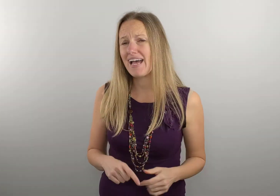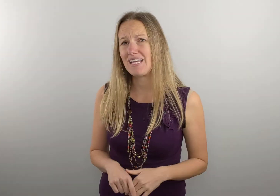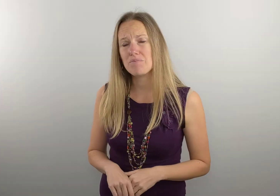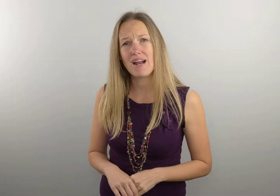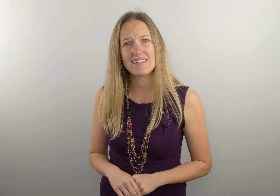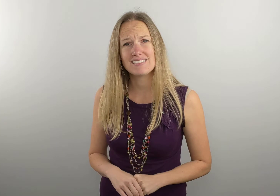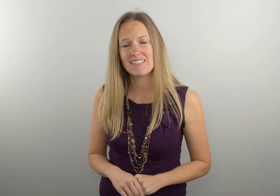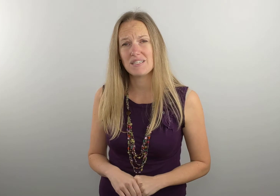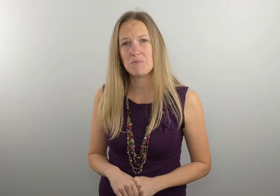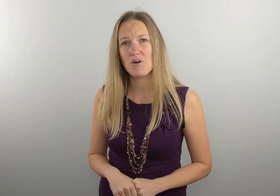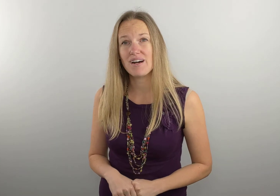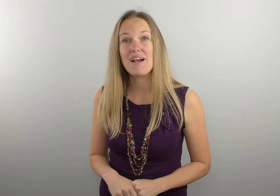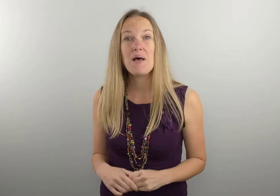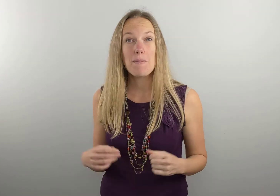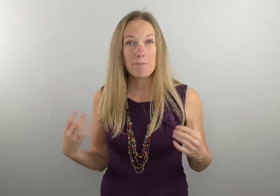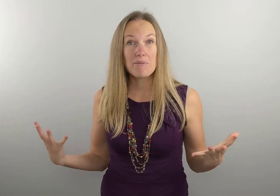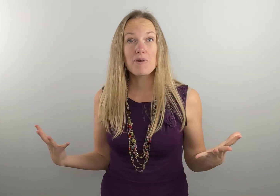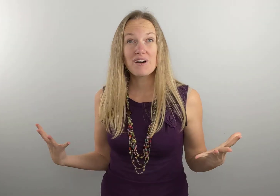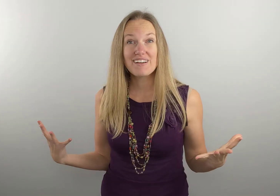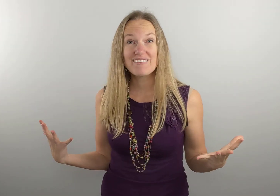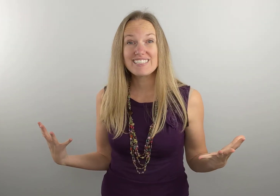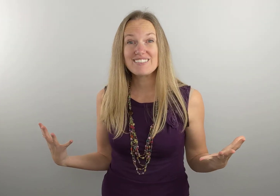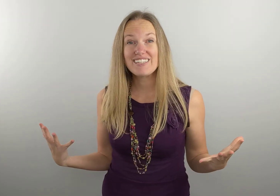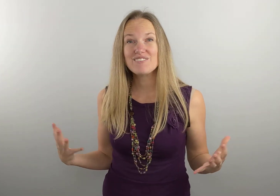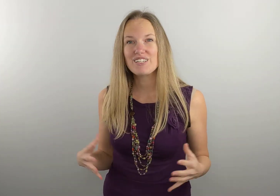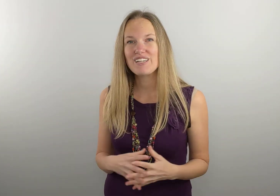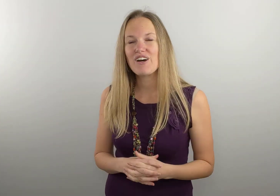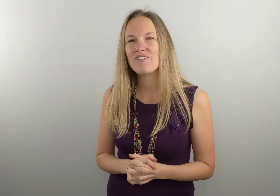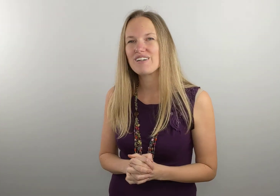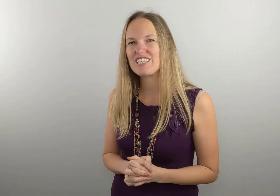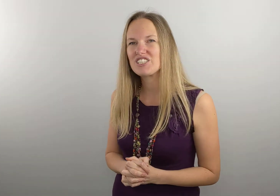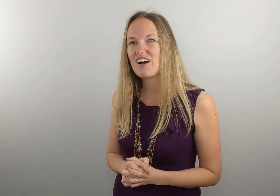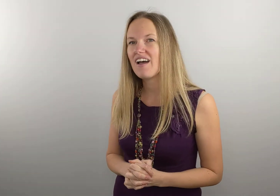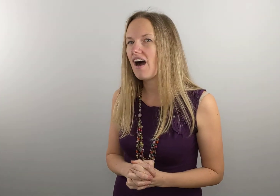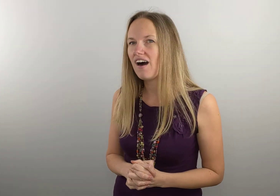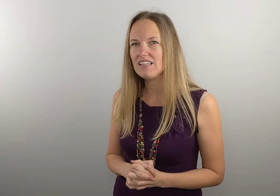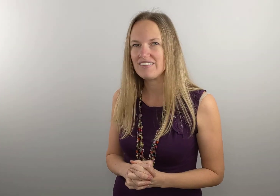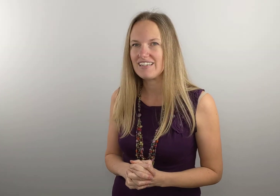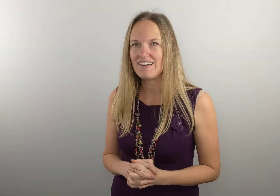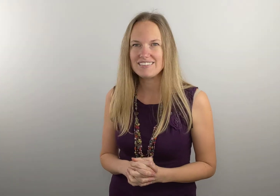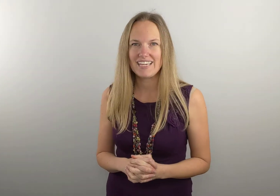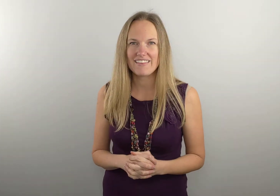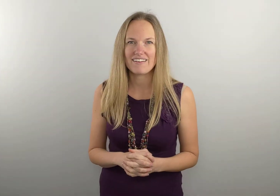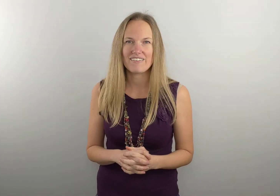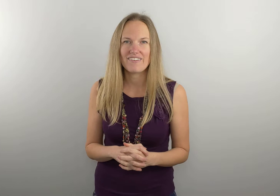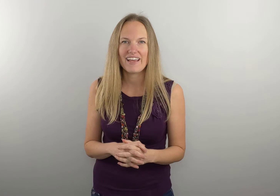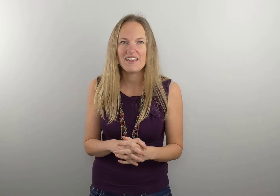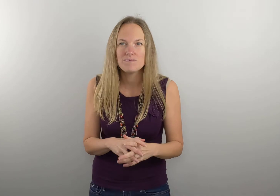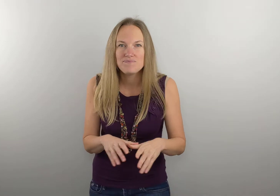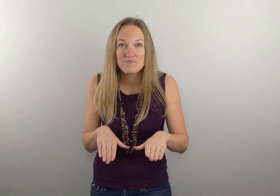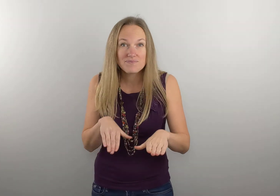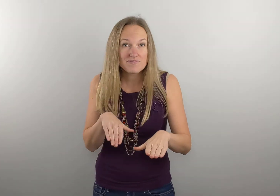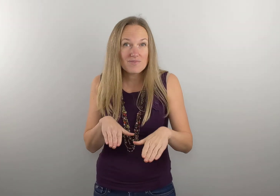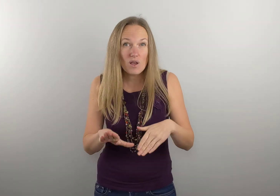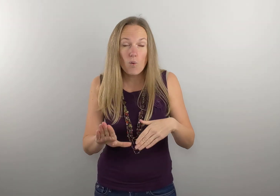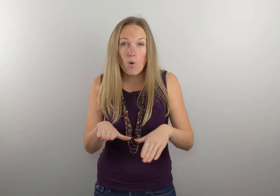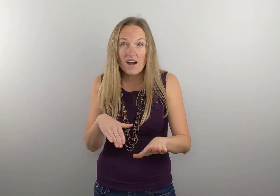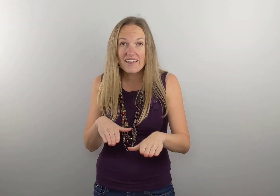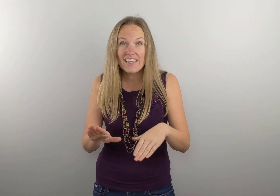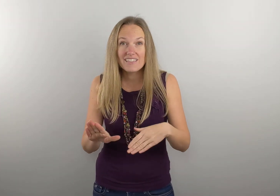and practice a little more. But the rest of us, we're gonna go and we're gonna try all of it all together, okay? Walking,